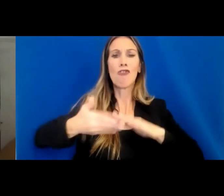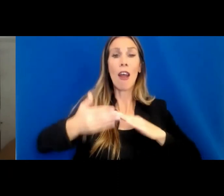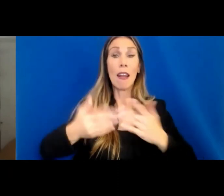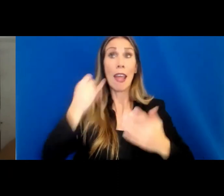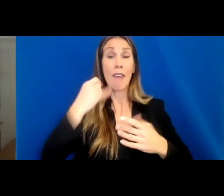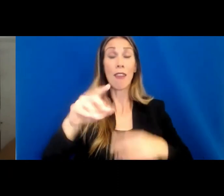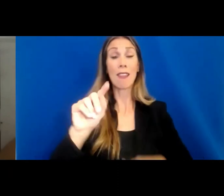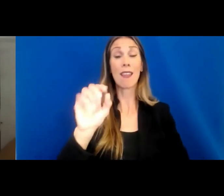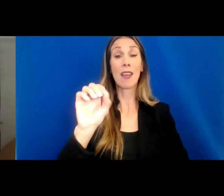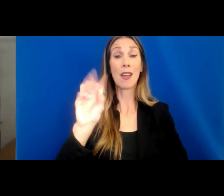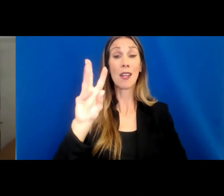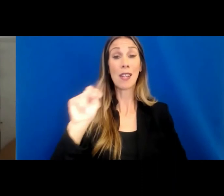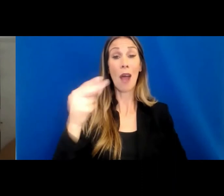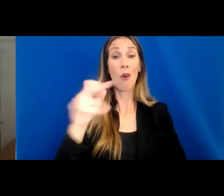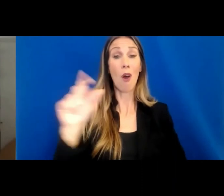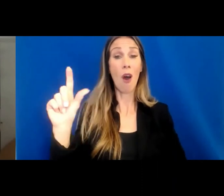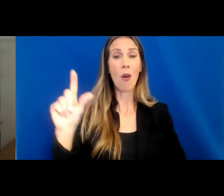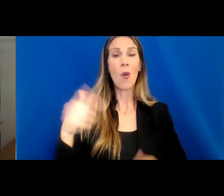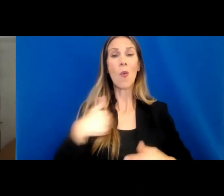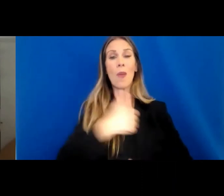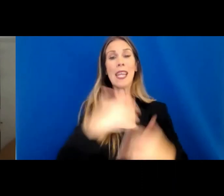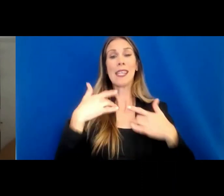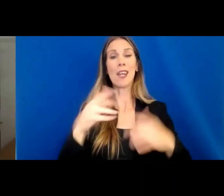for some of our town halls on,